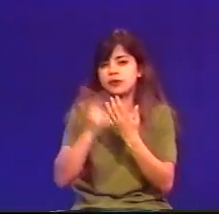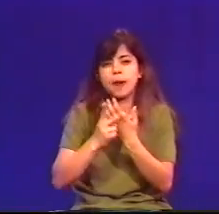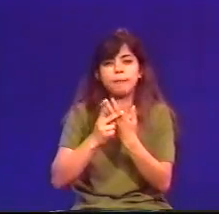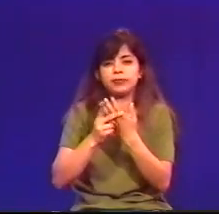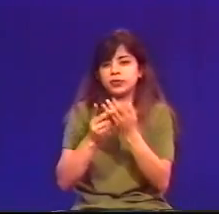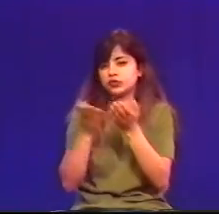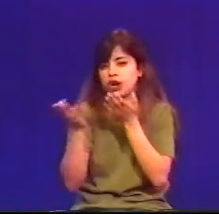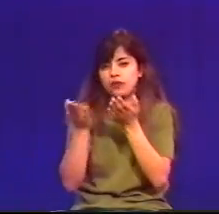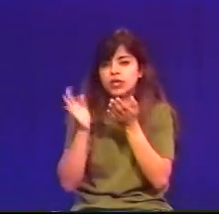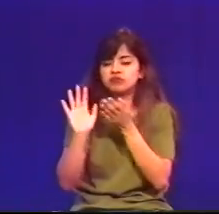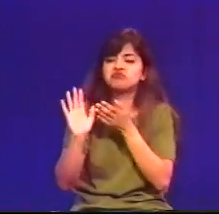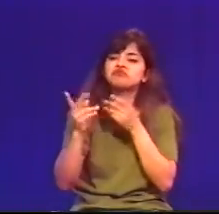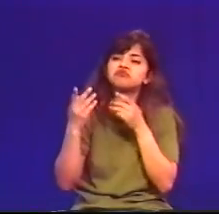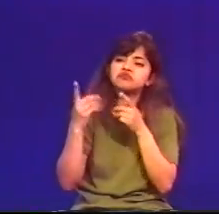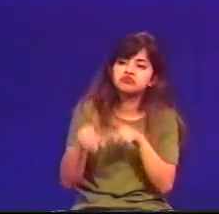were available in Britain.